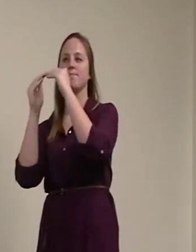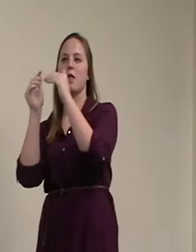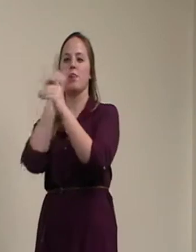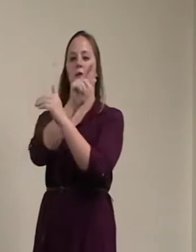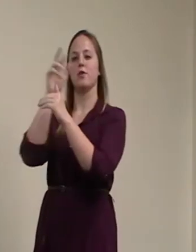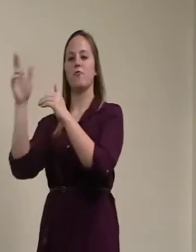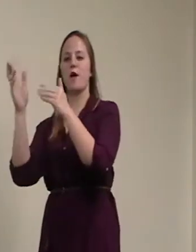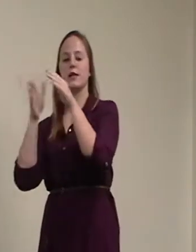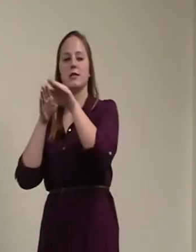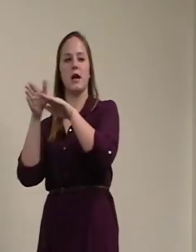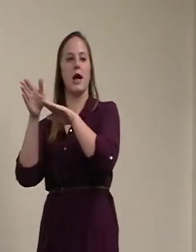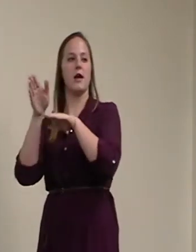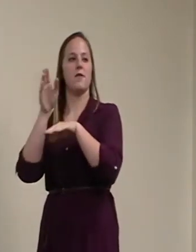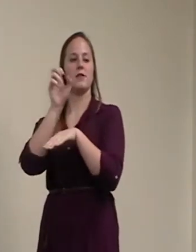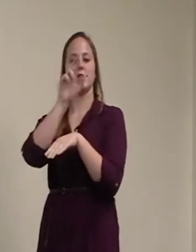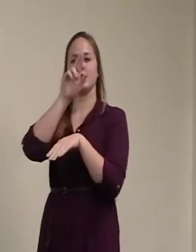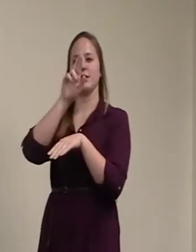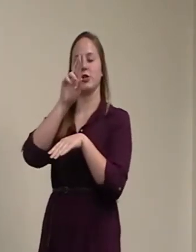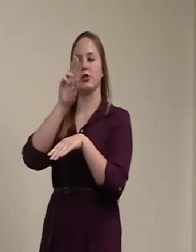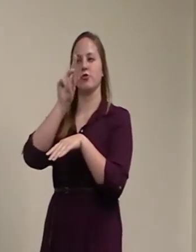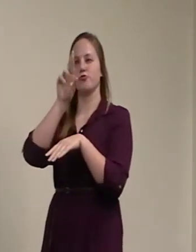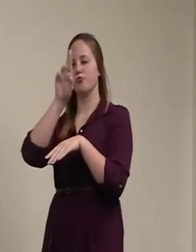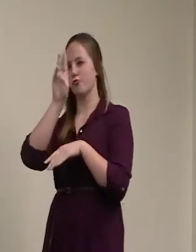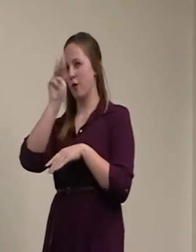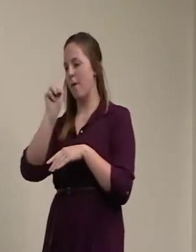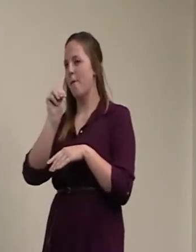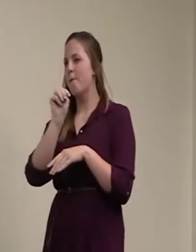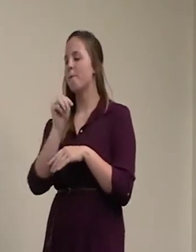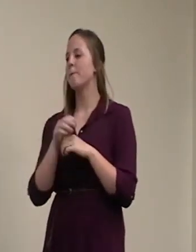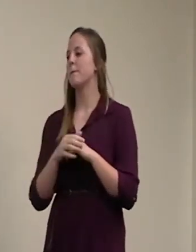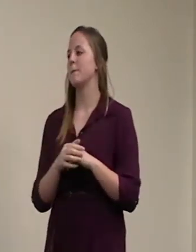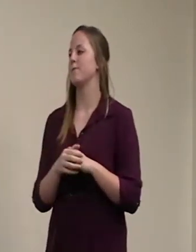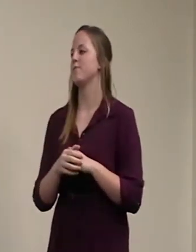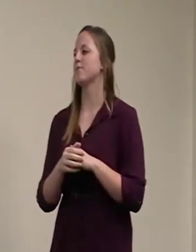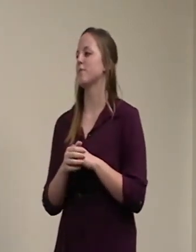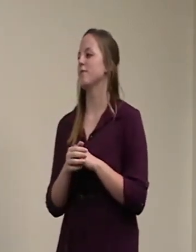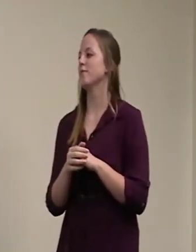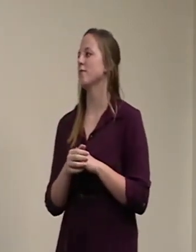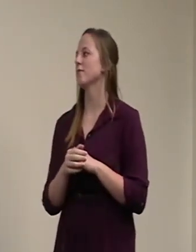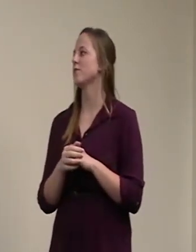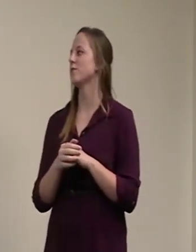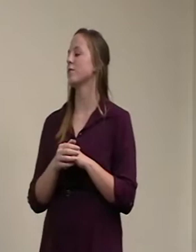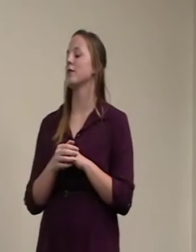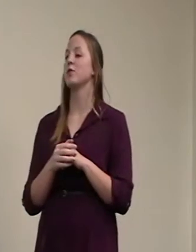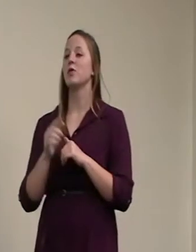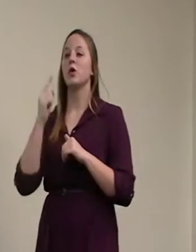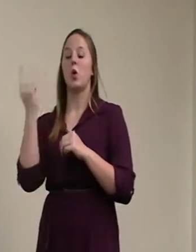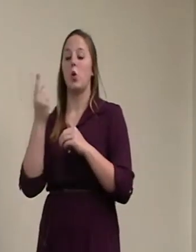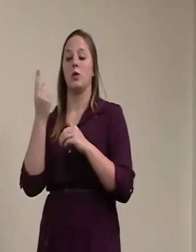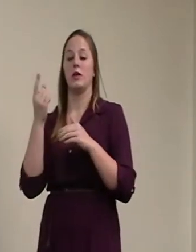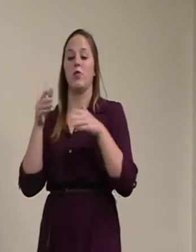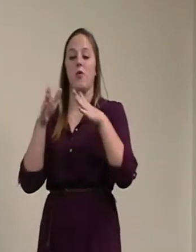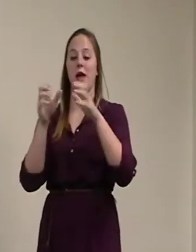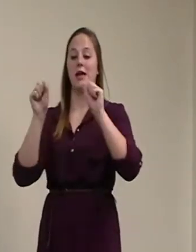keep that equivalent is to bring air up into that space, because eventually if this stays closed or it's clogged